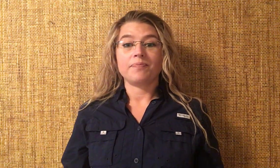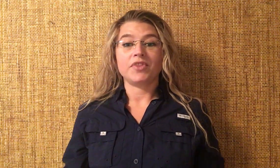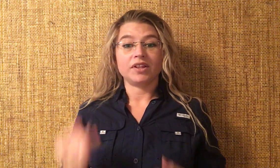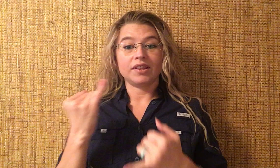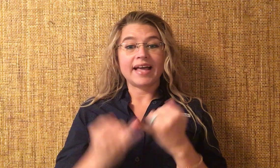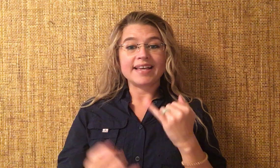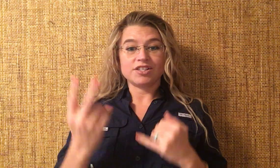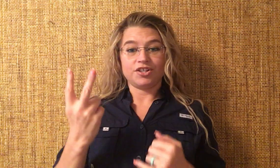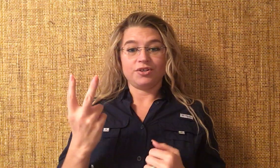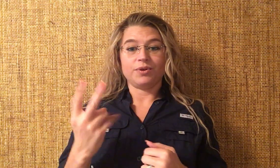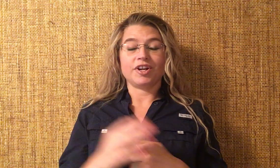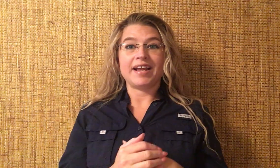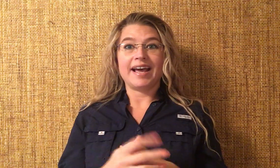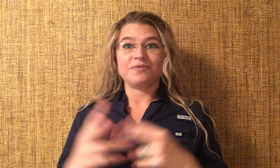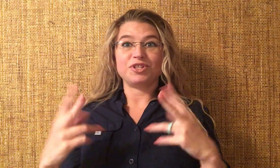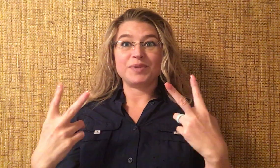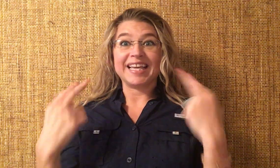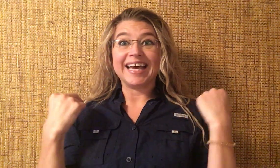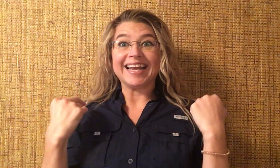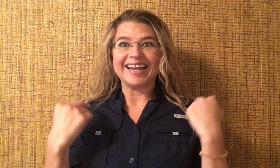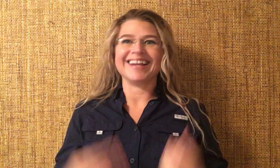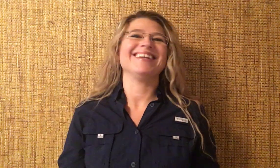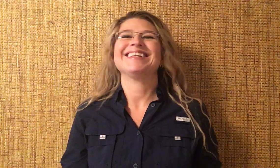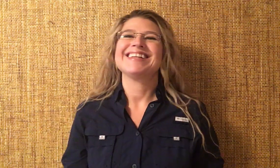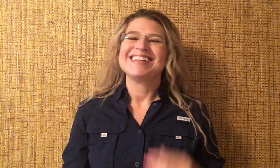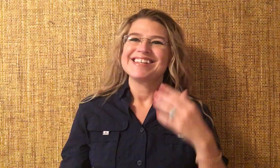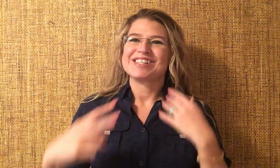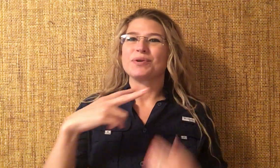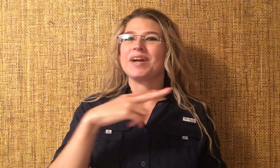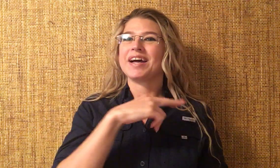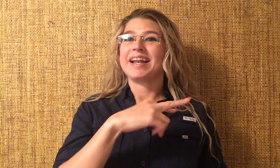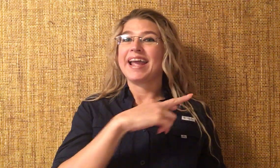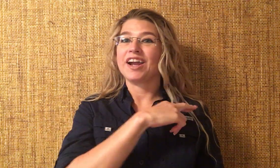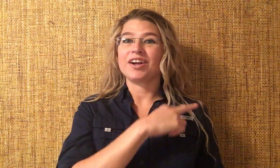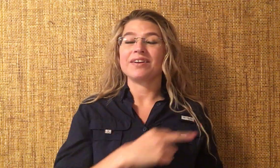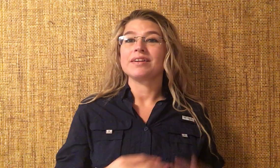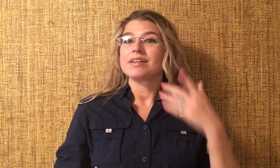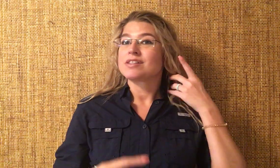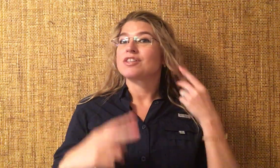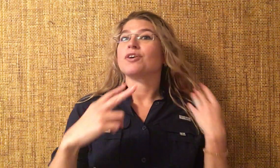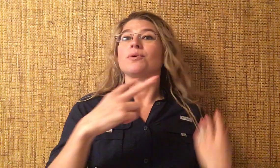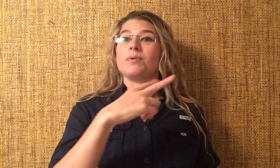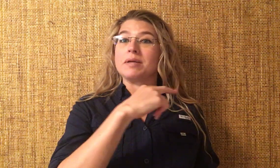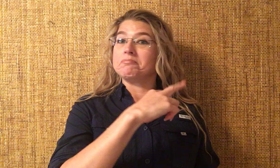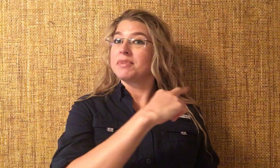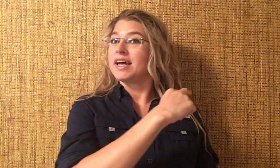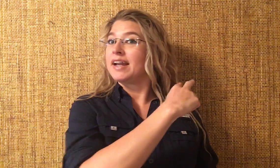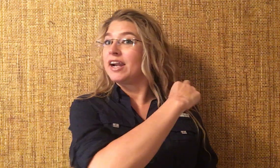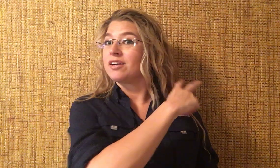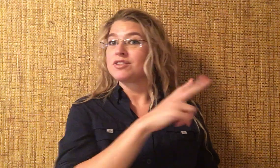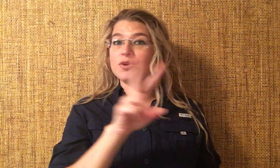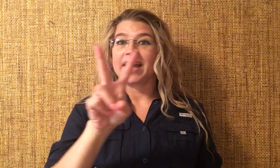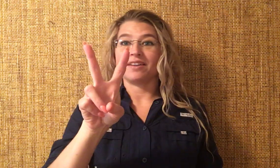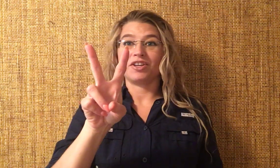The last two are going to have to do with cutting. So cut hair. So cut hair. So act like you